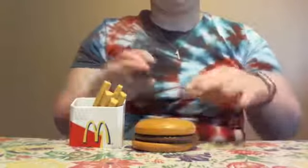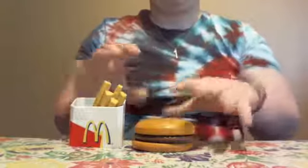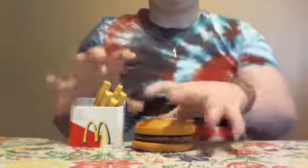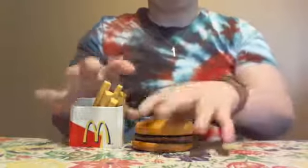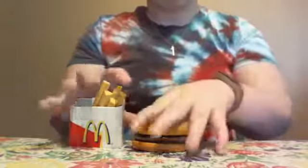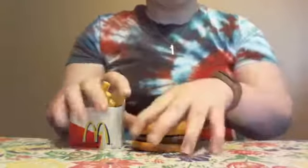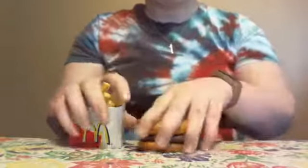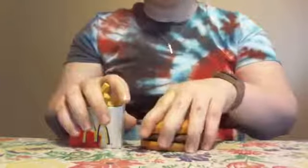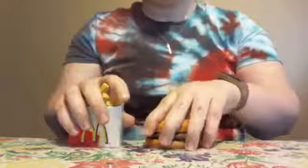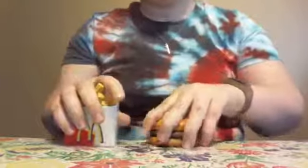Okay.